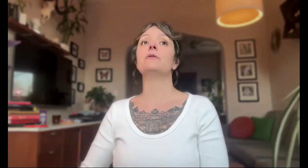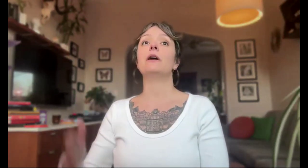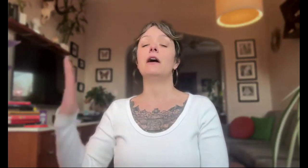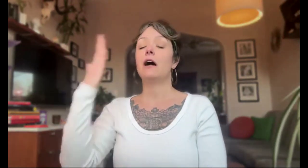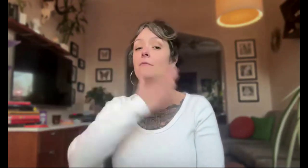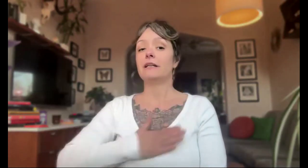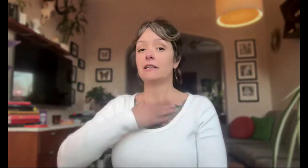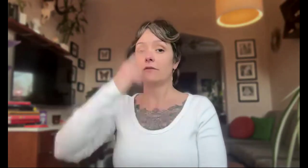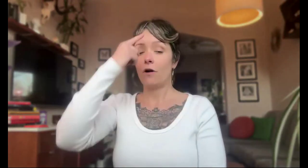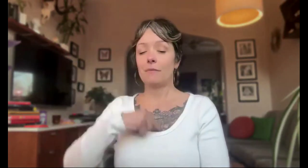do.